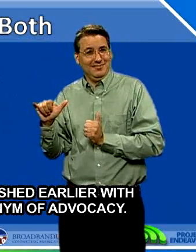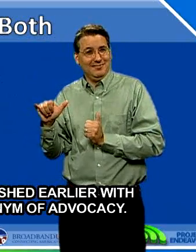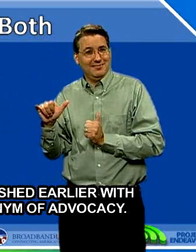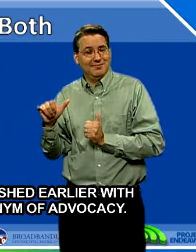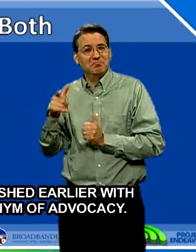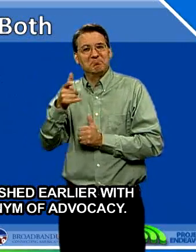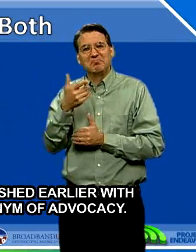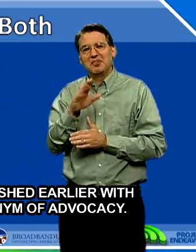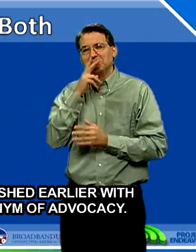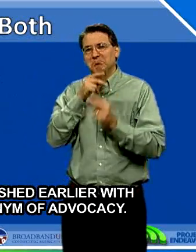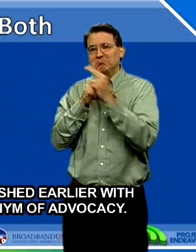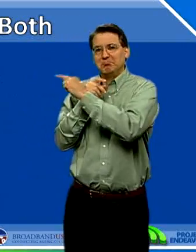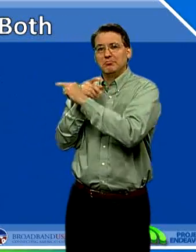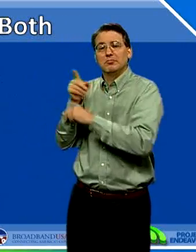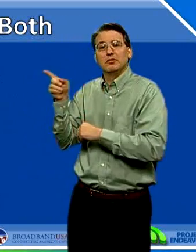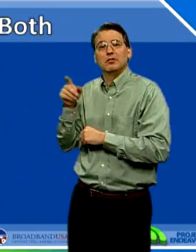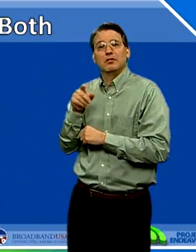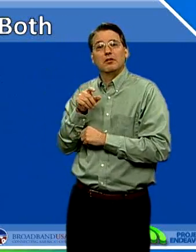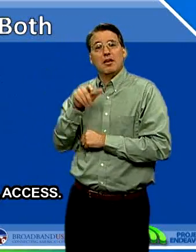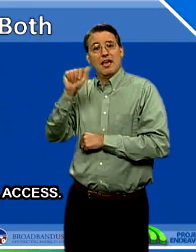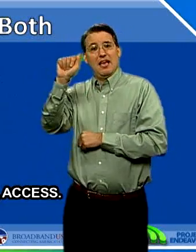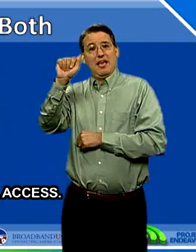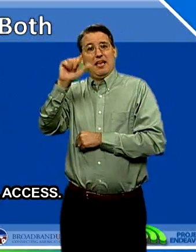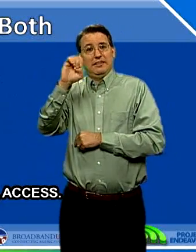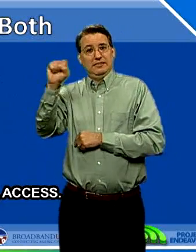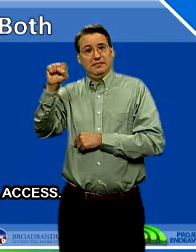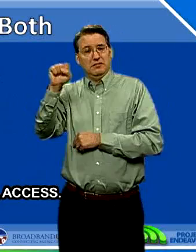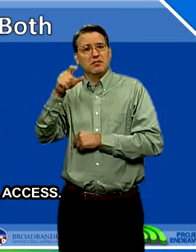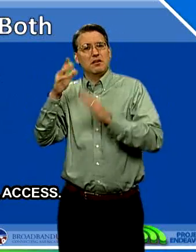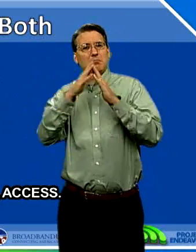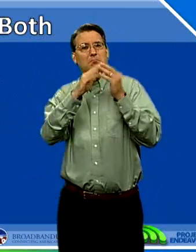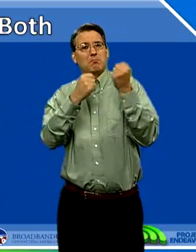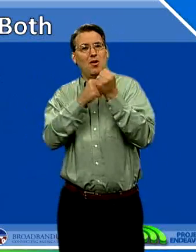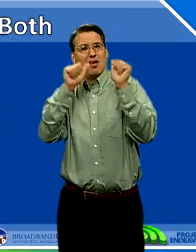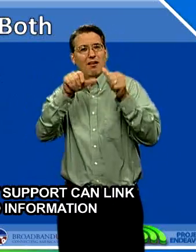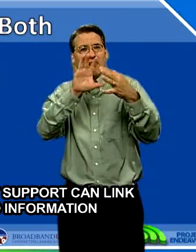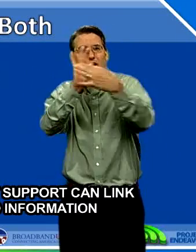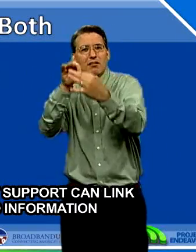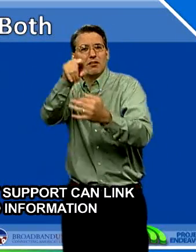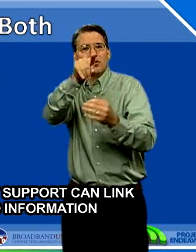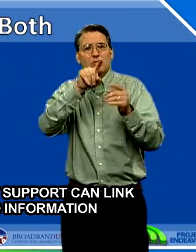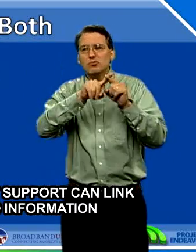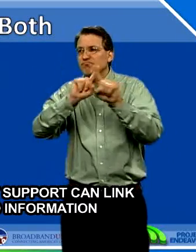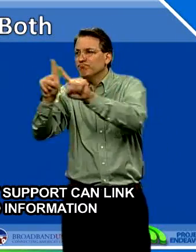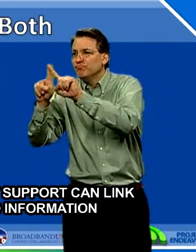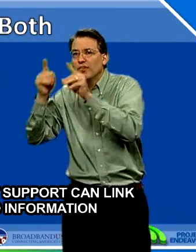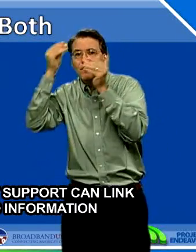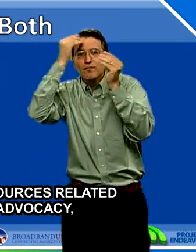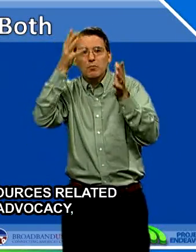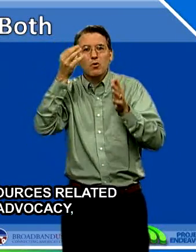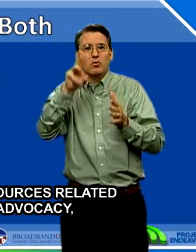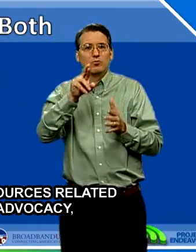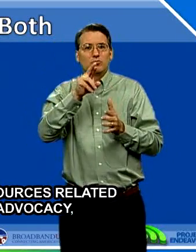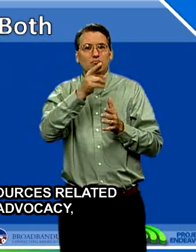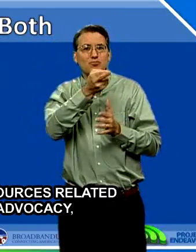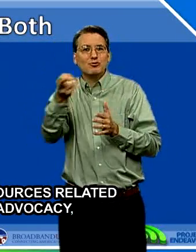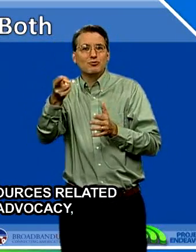of advocacy. A. Access. Community support can link you to information and resources related